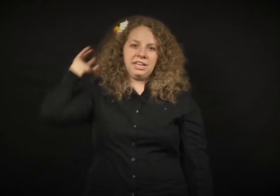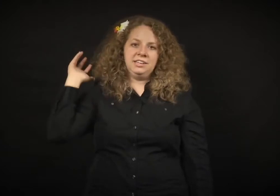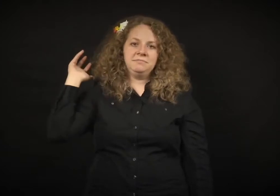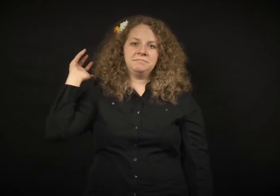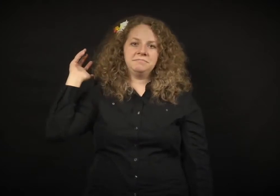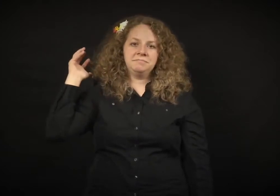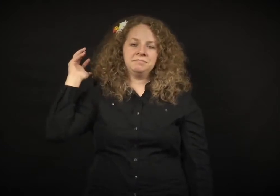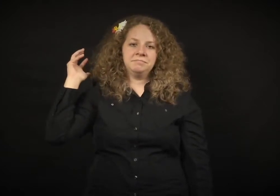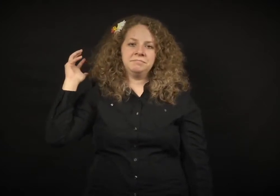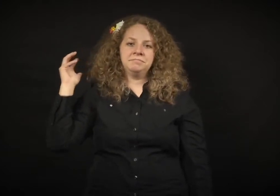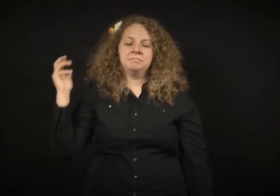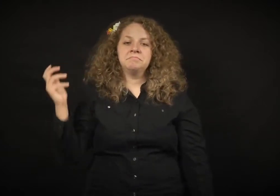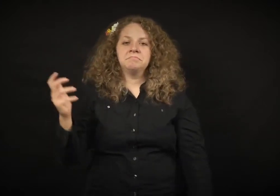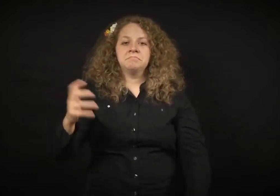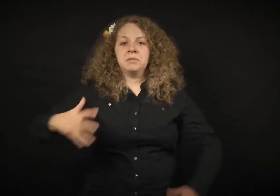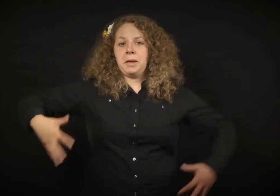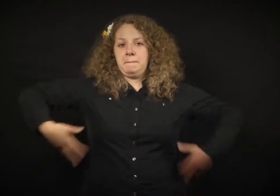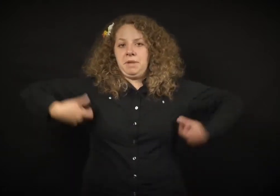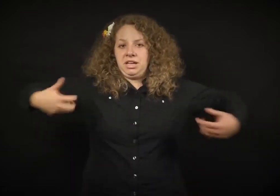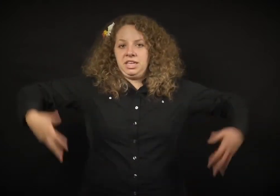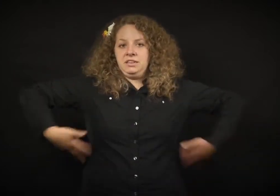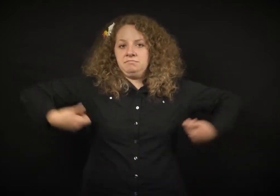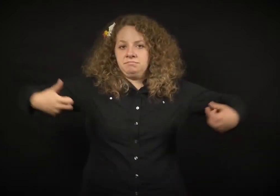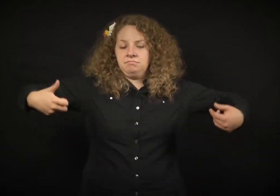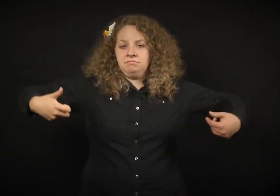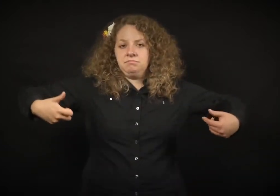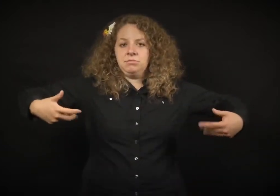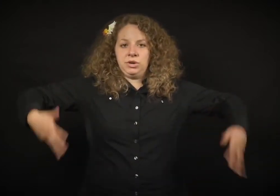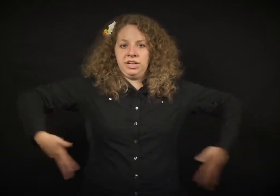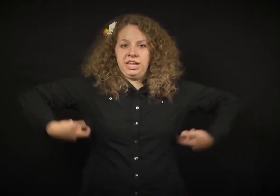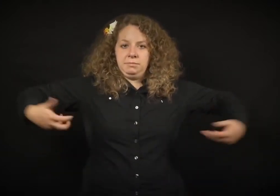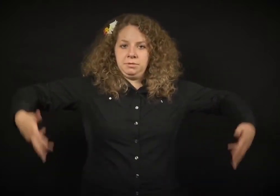lion. A monkey or an ape.